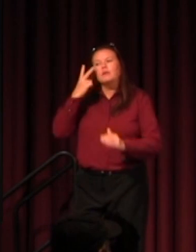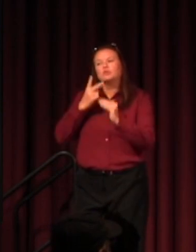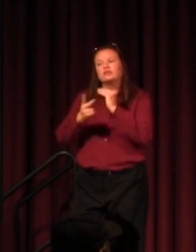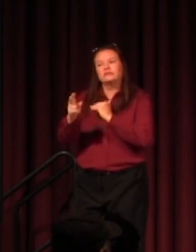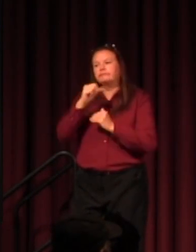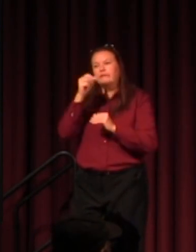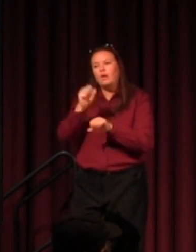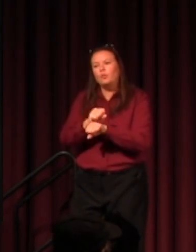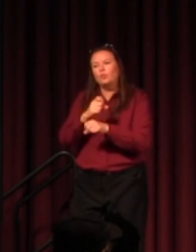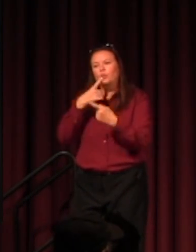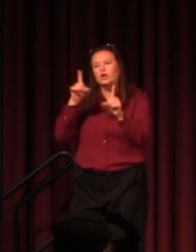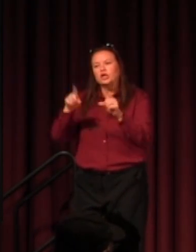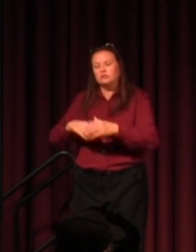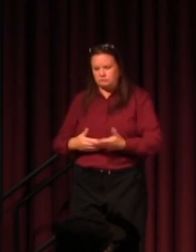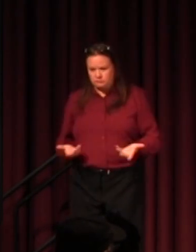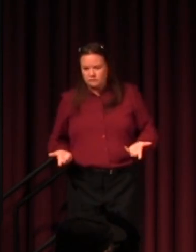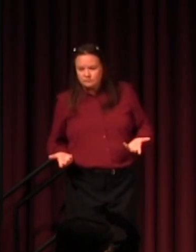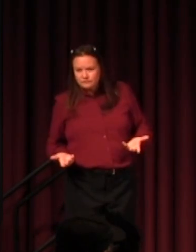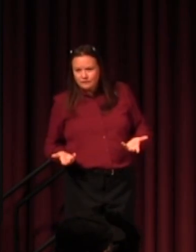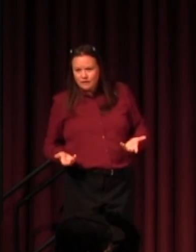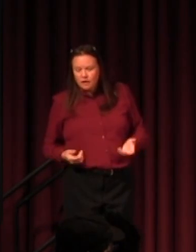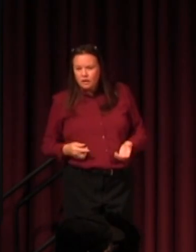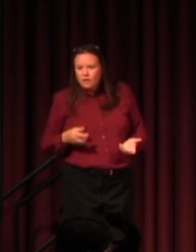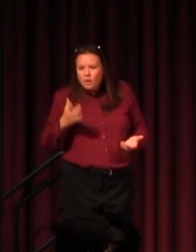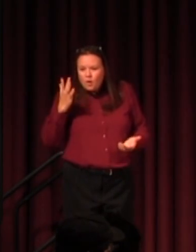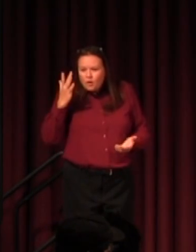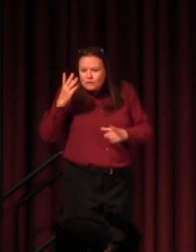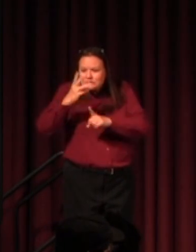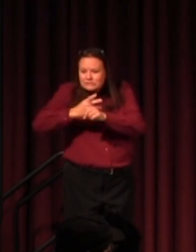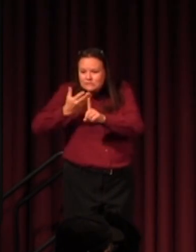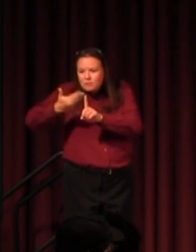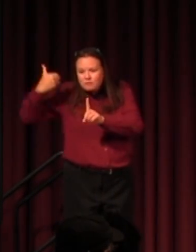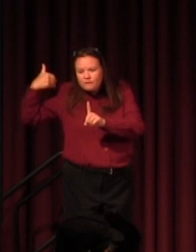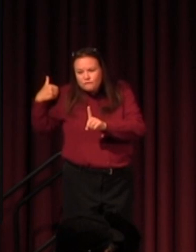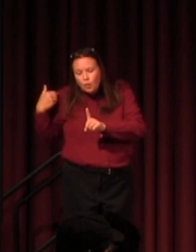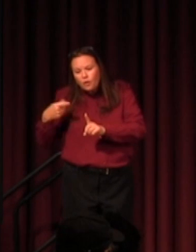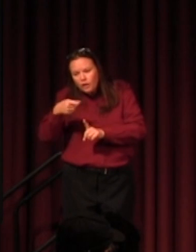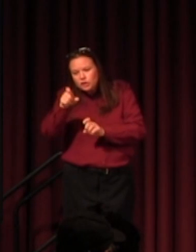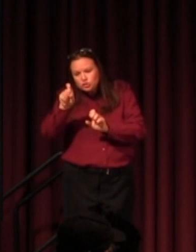Well, you should have said something 6 months ago.